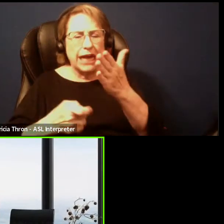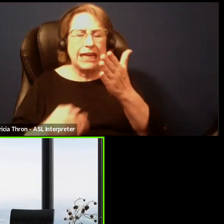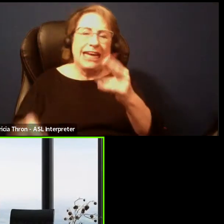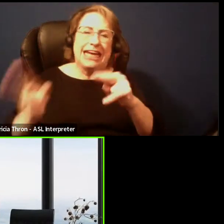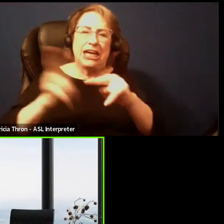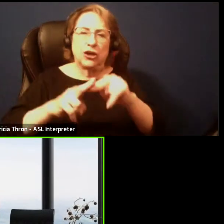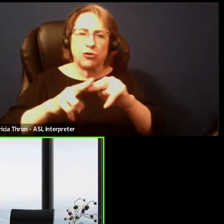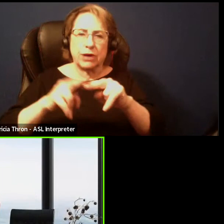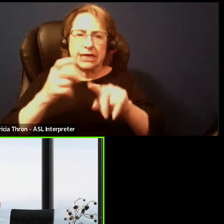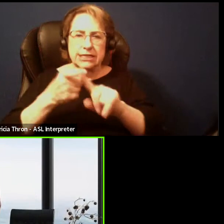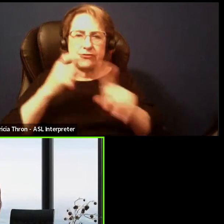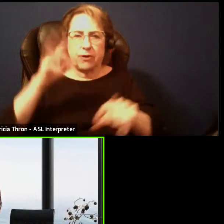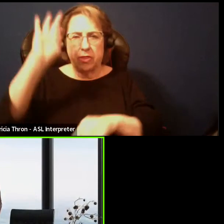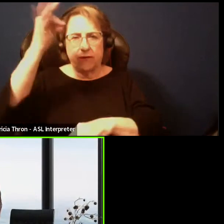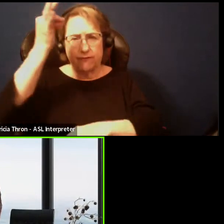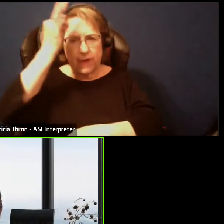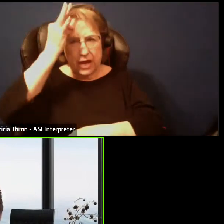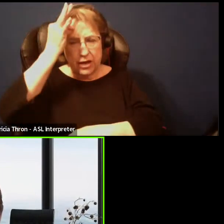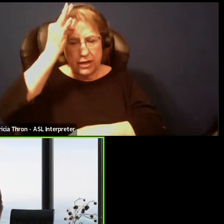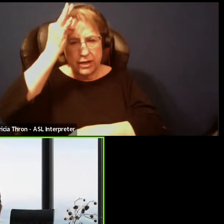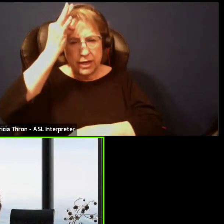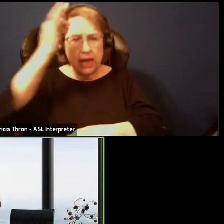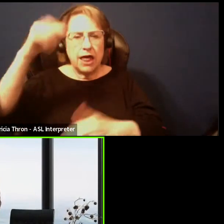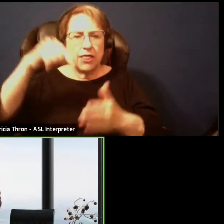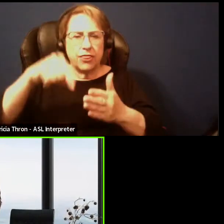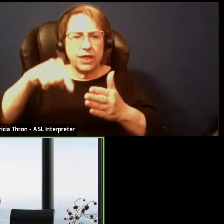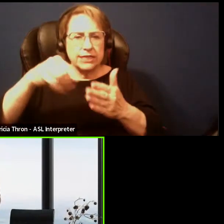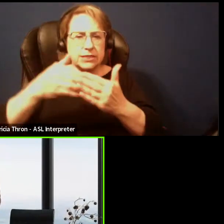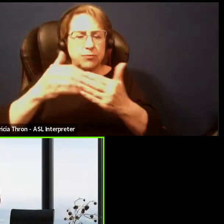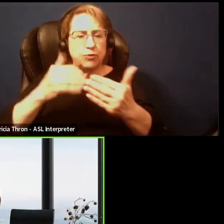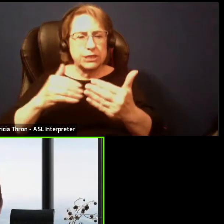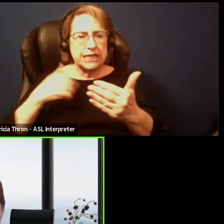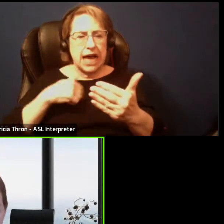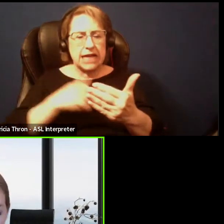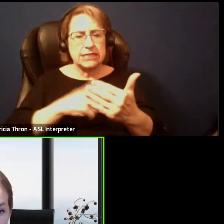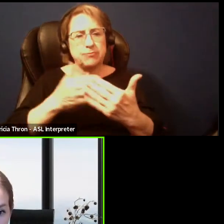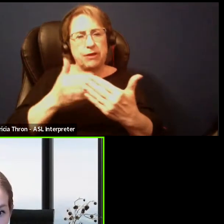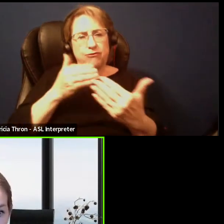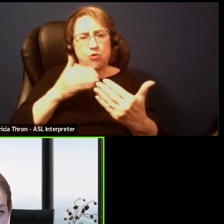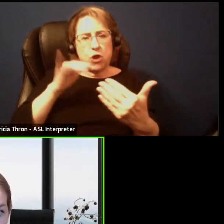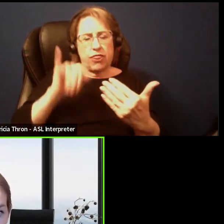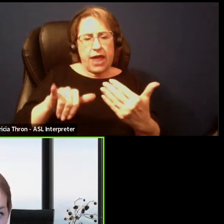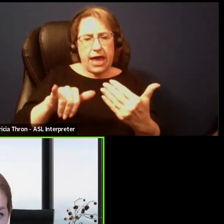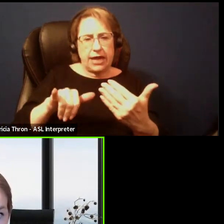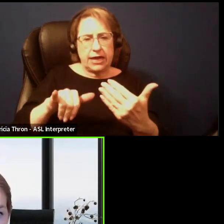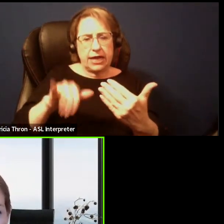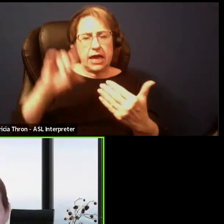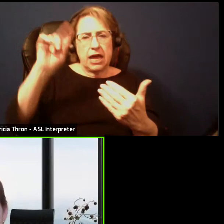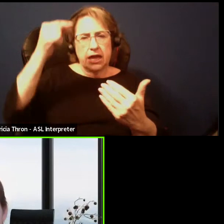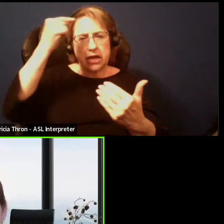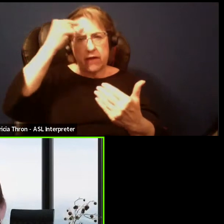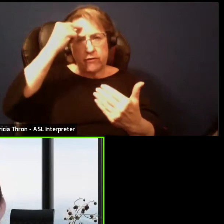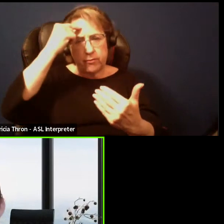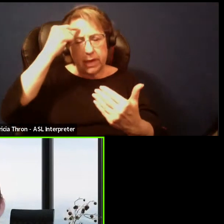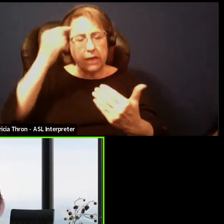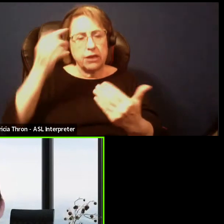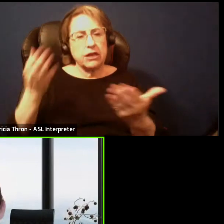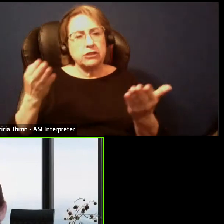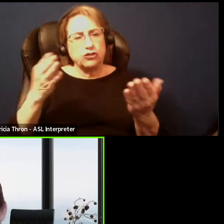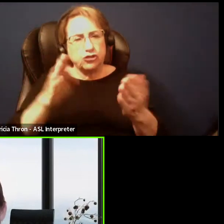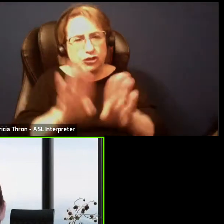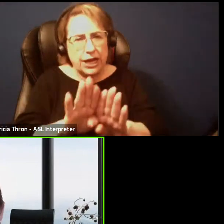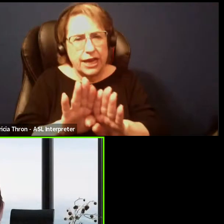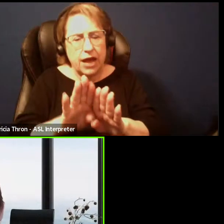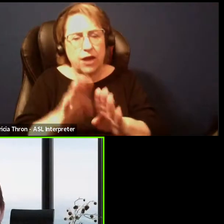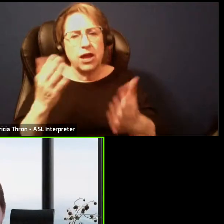this timeline puts us ahead of that, as long as, government shutdown may impact rates, but that Fed